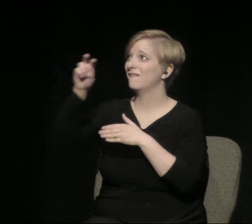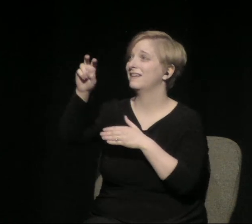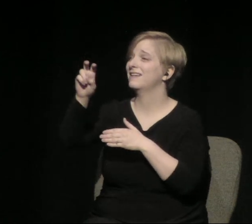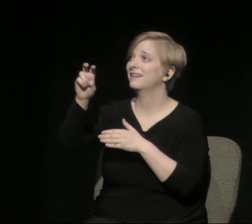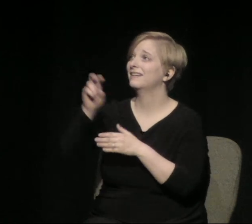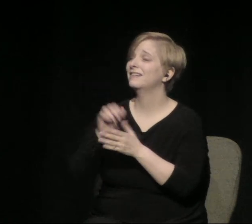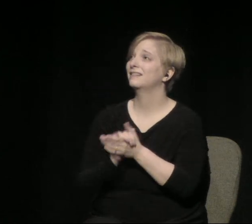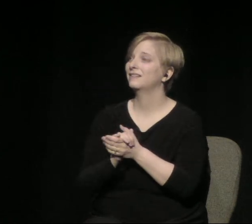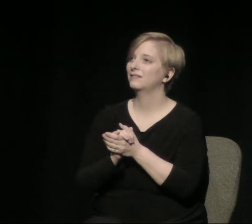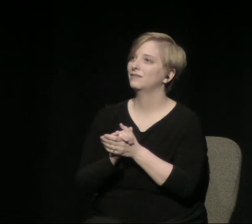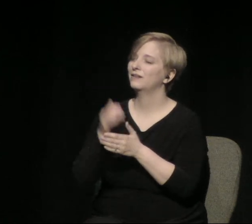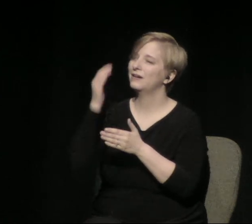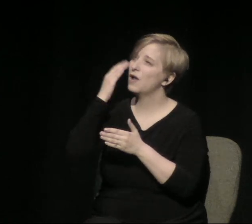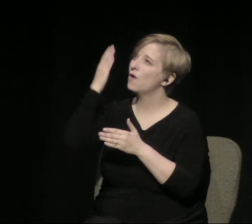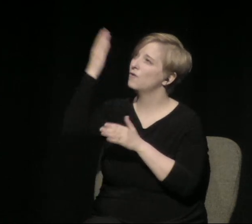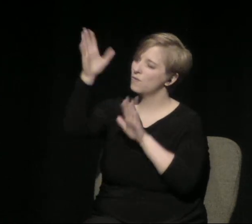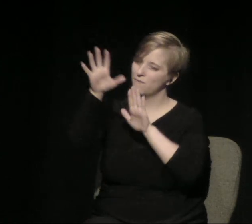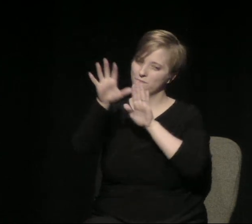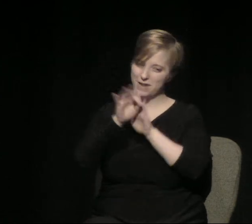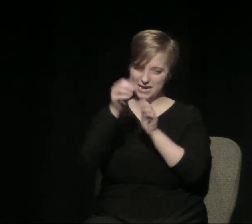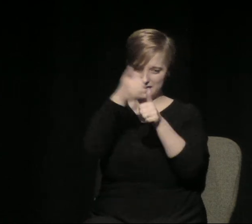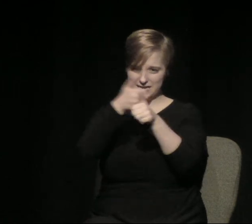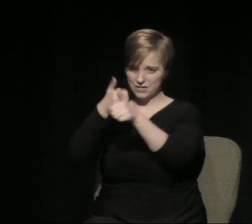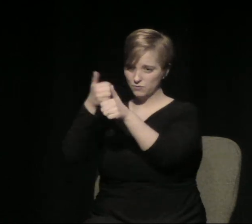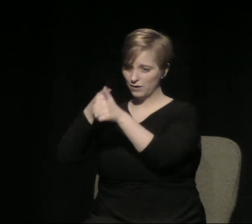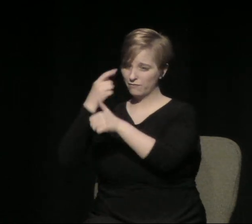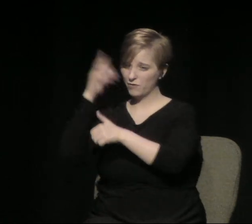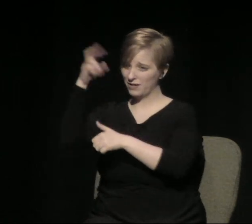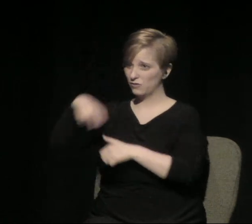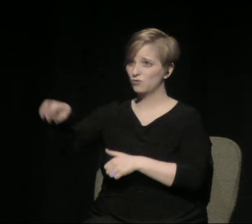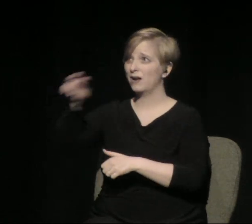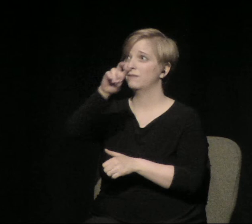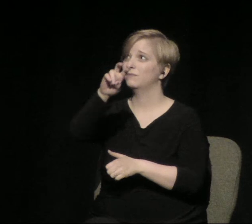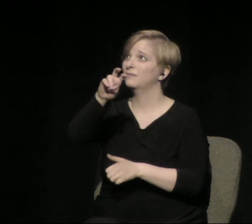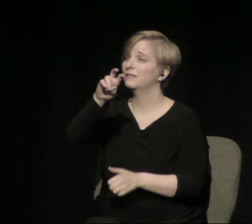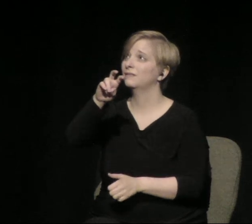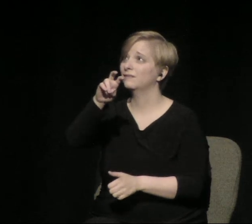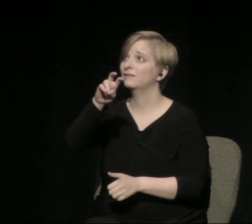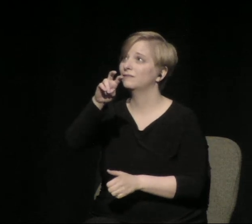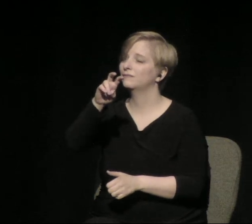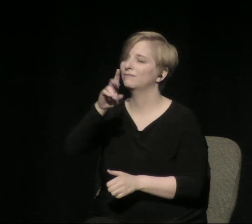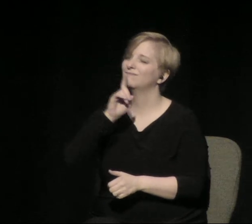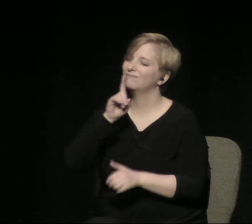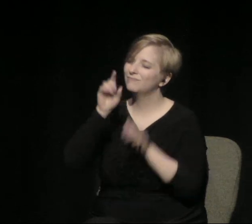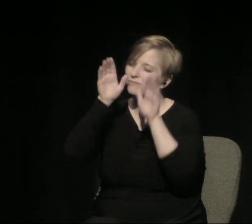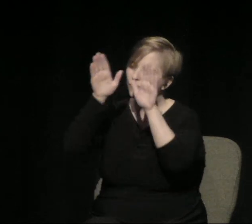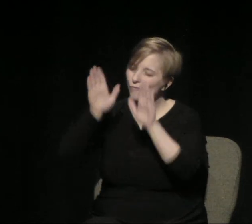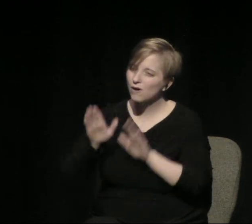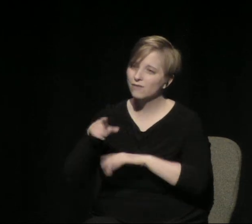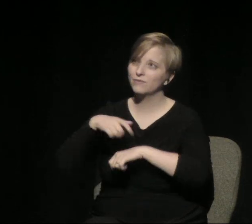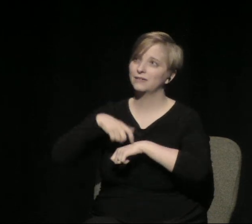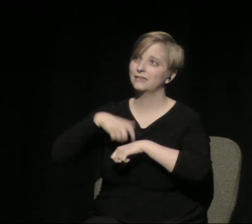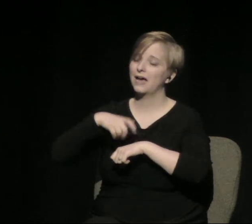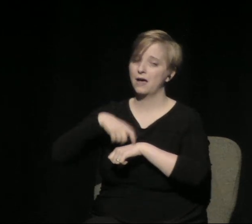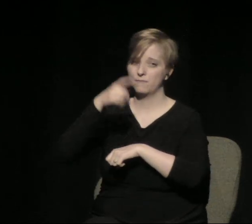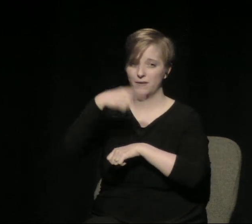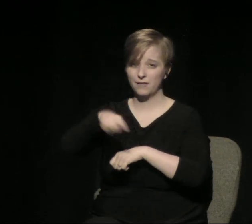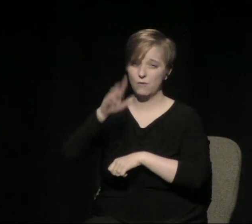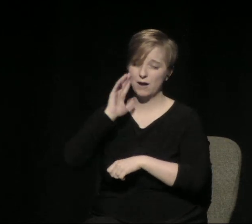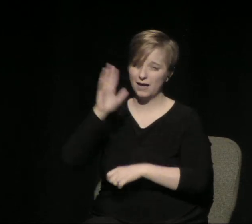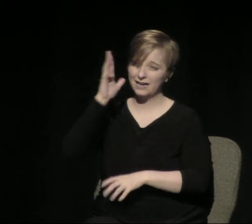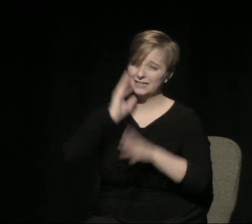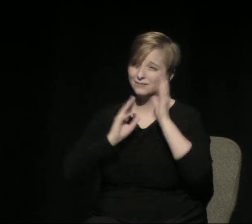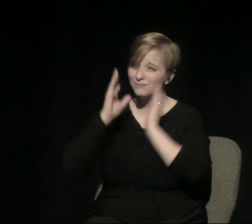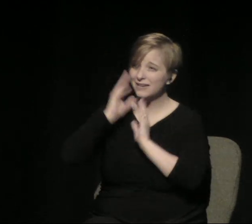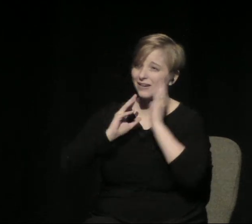a special appointment from you that they are on these trips, God. And what a wonderful time that they will have, God.